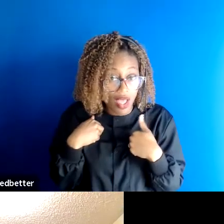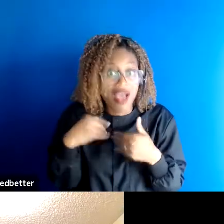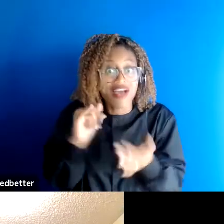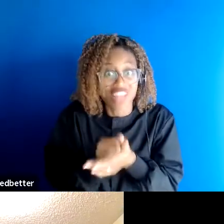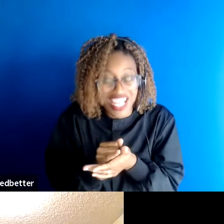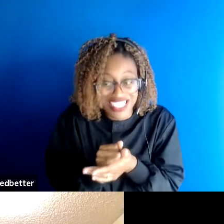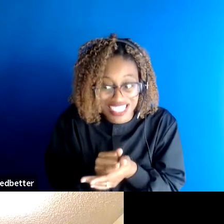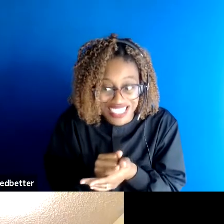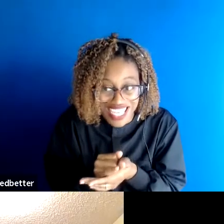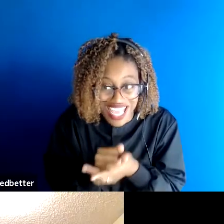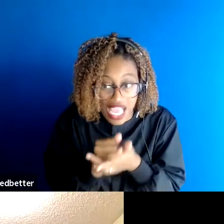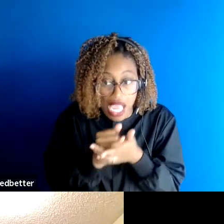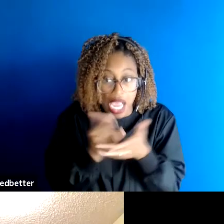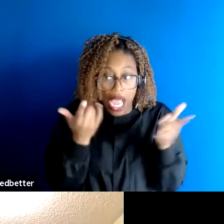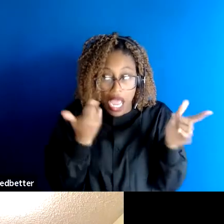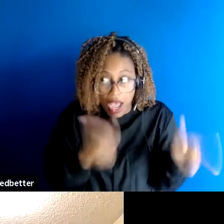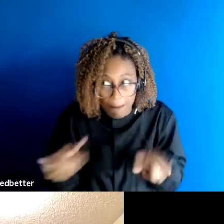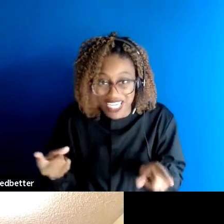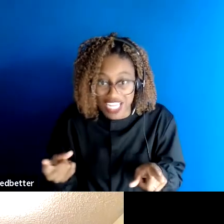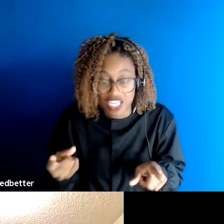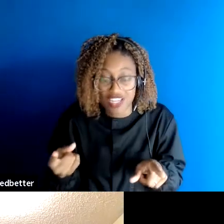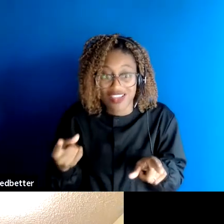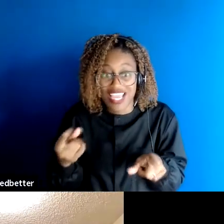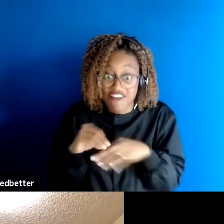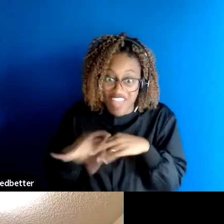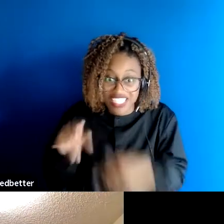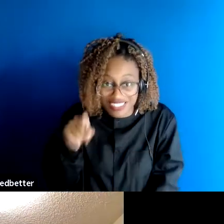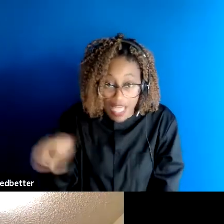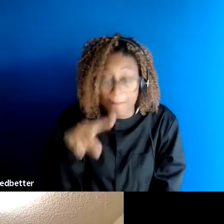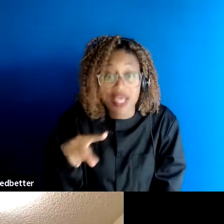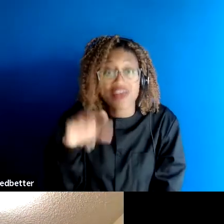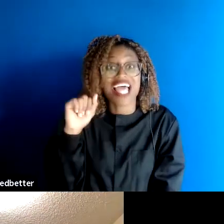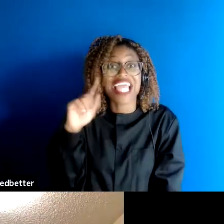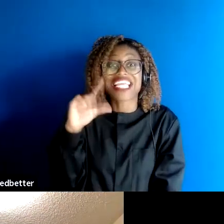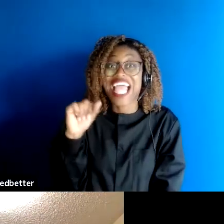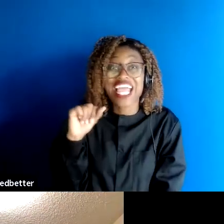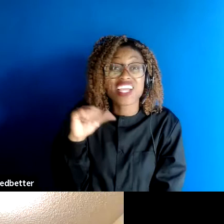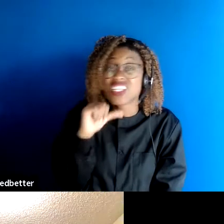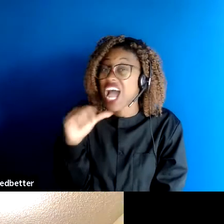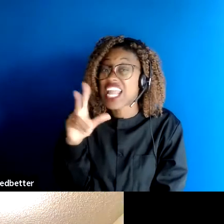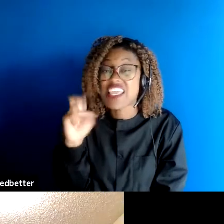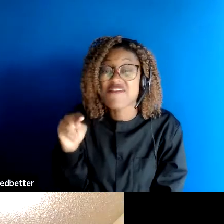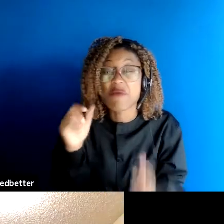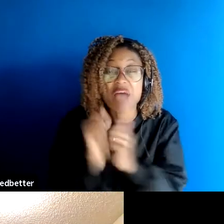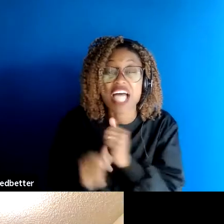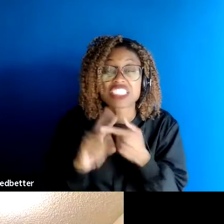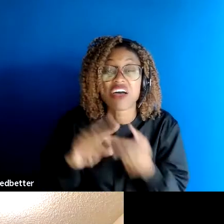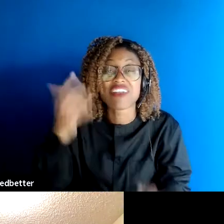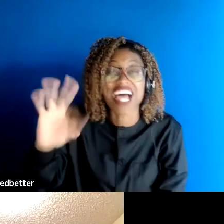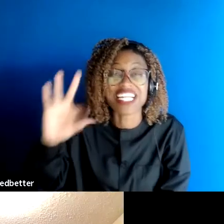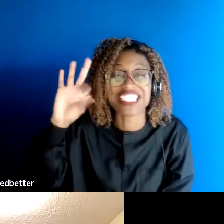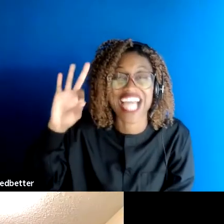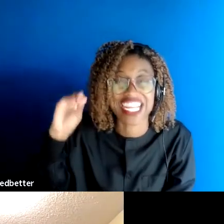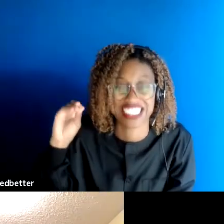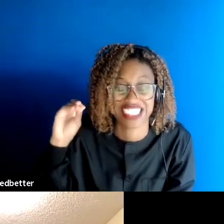top of that, the Americans with Disabilities Act, or the ADA, wasn't even passed until 1990. That was